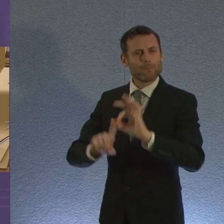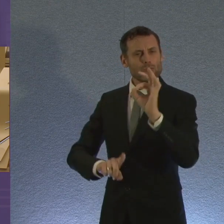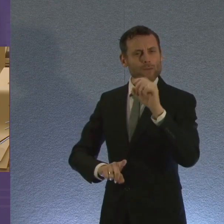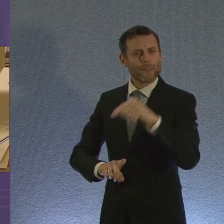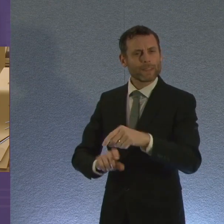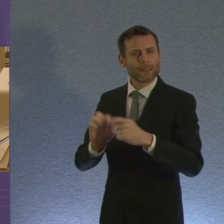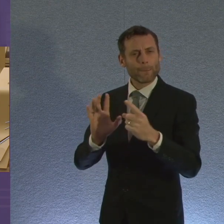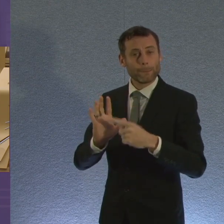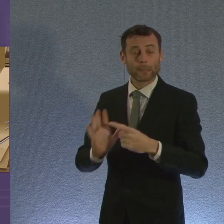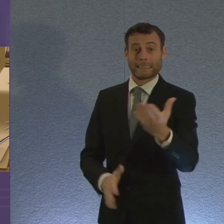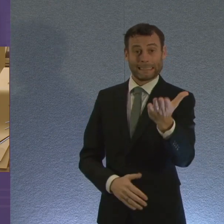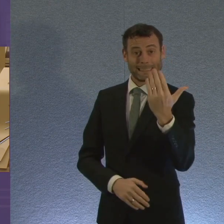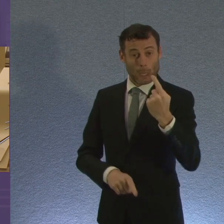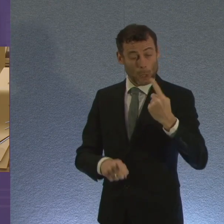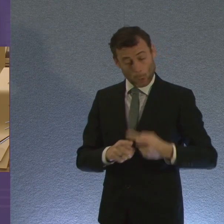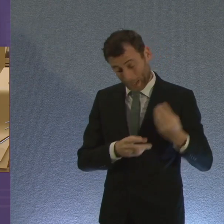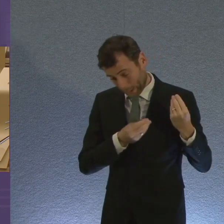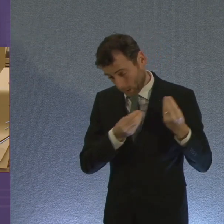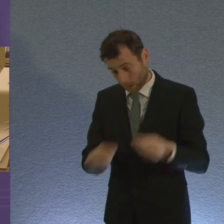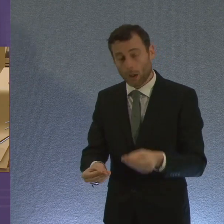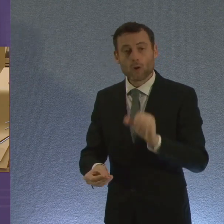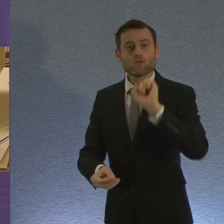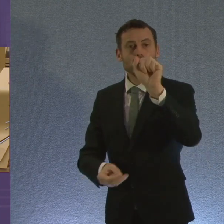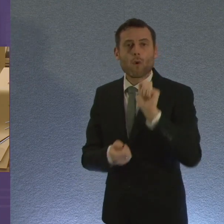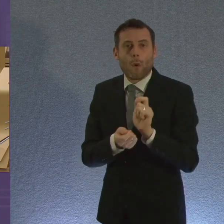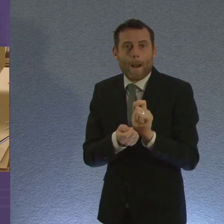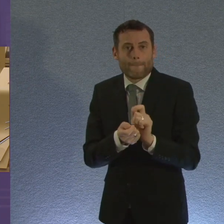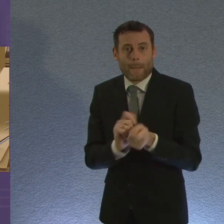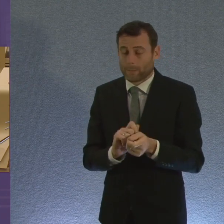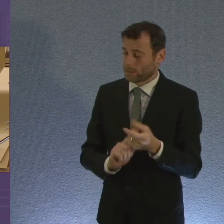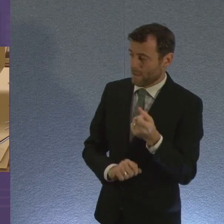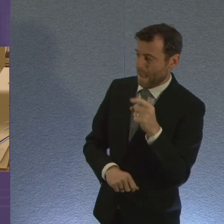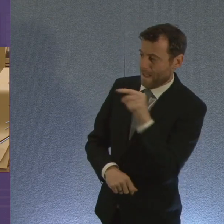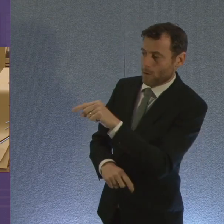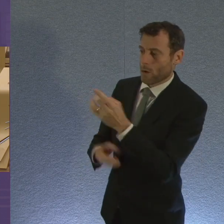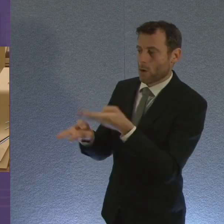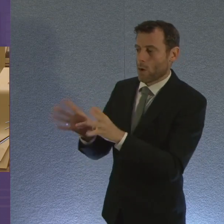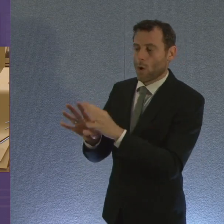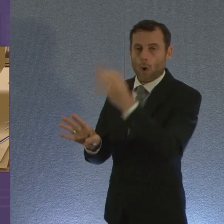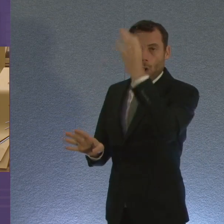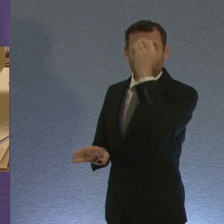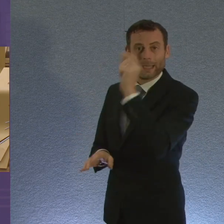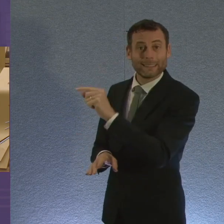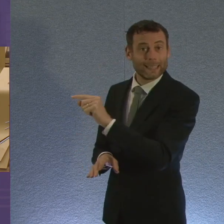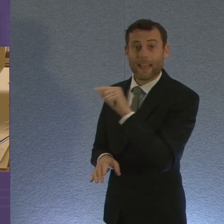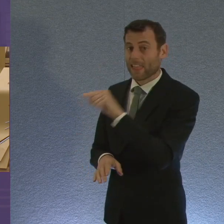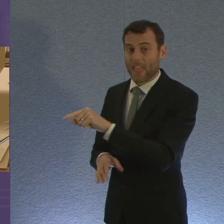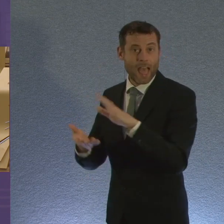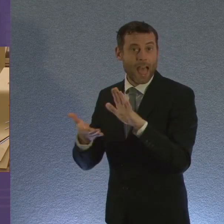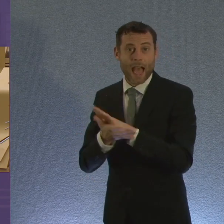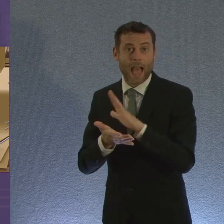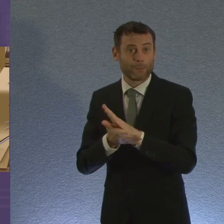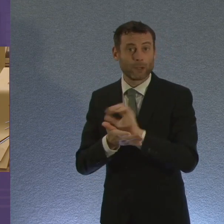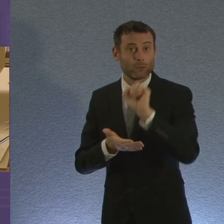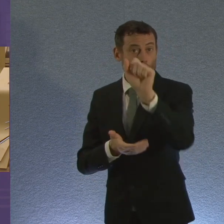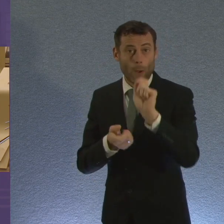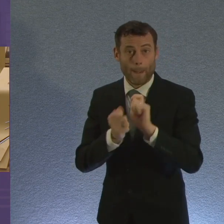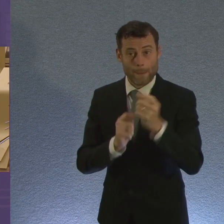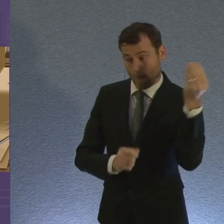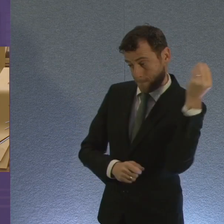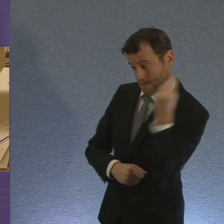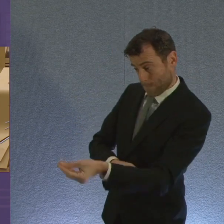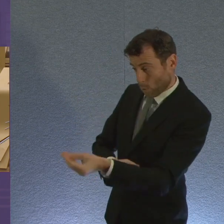There are, the bill team is present in the building, I think, in a committee room on this level. Happy to discuss those, and I'm happy to discuss